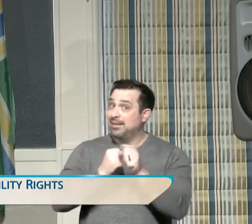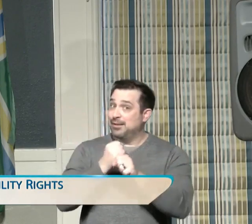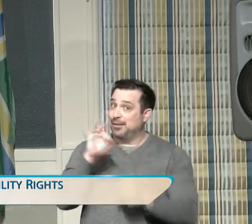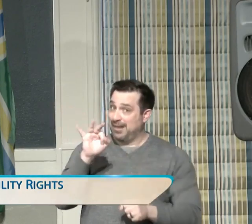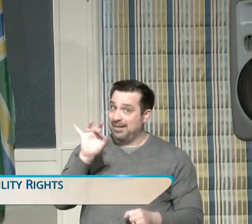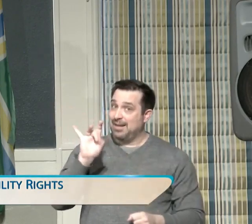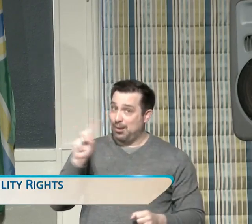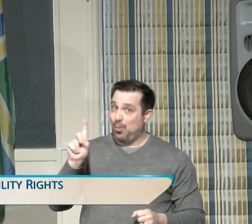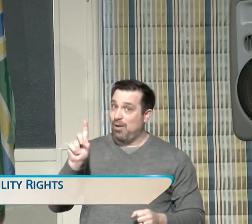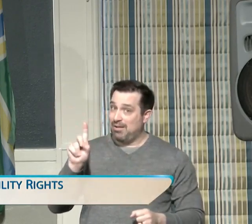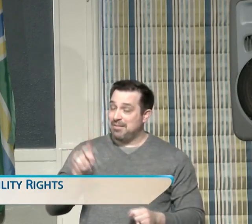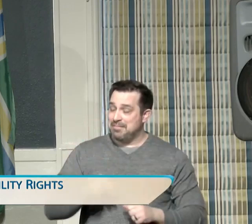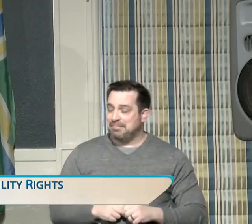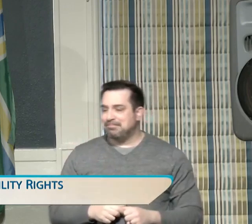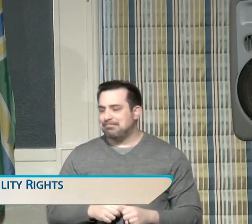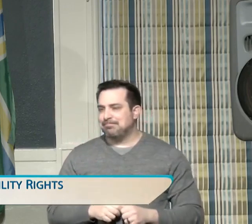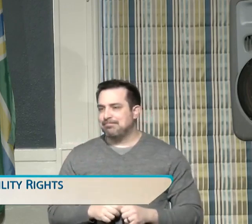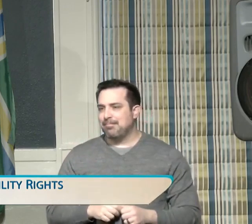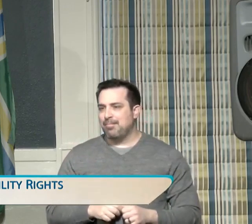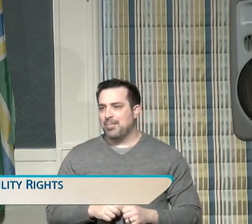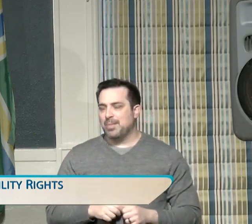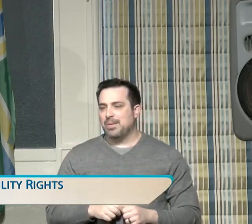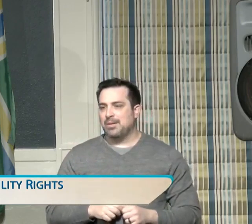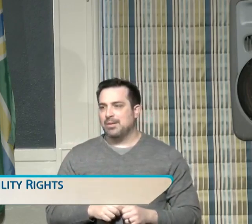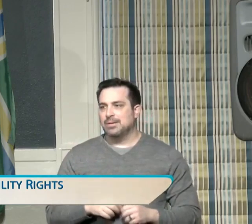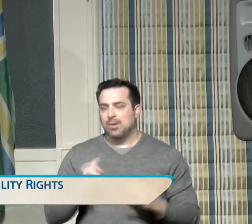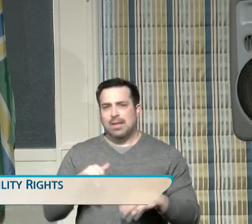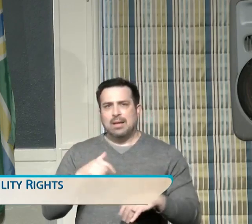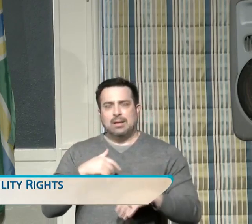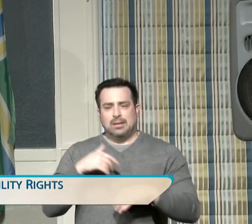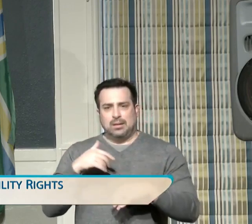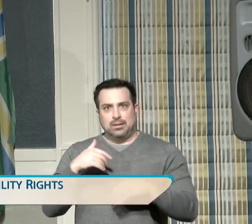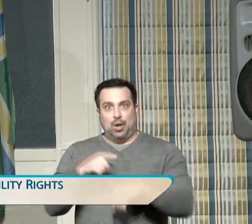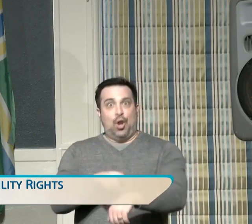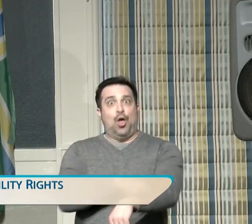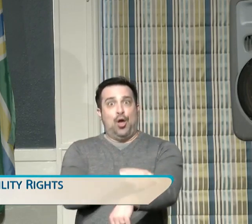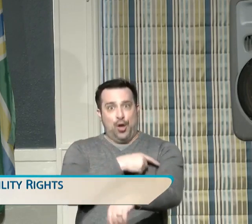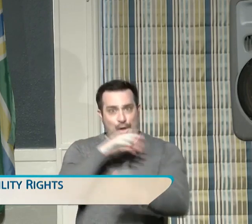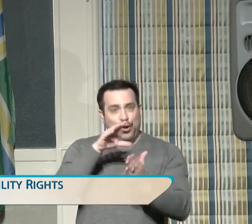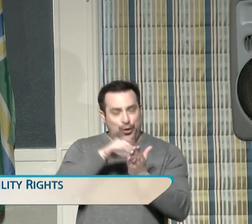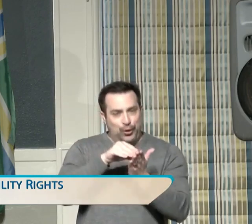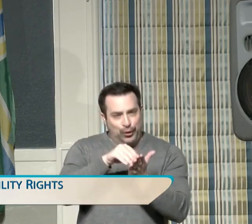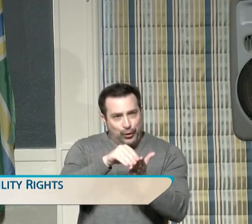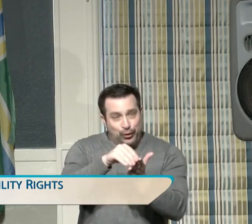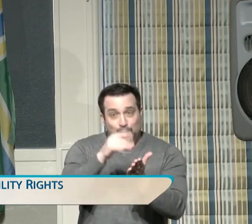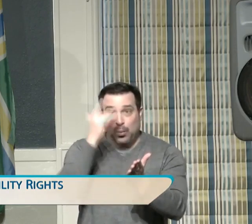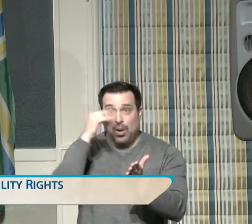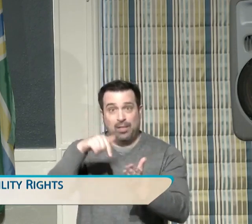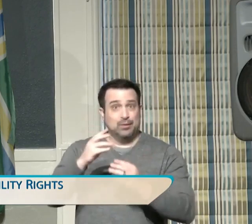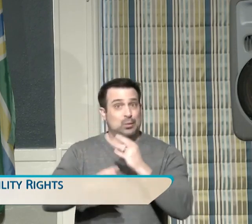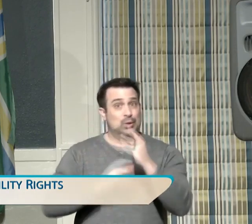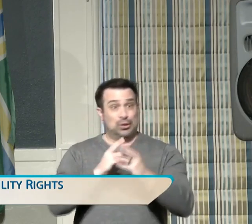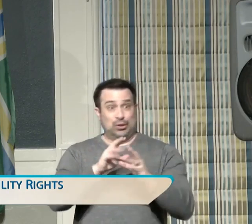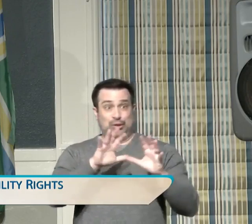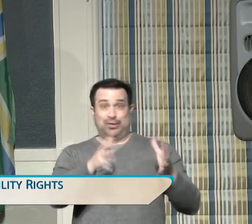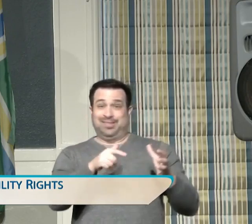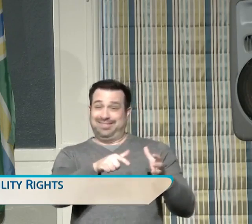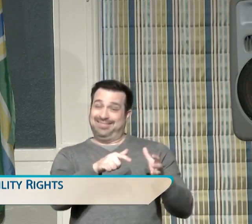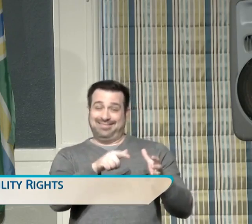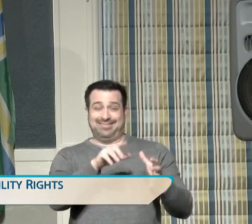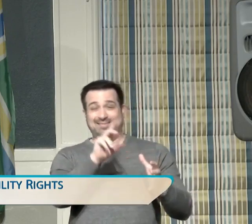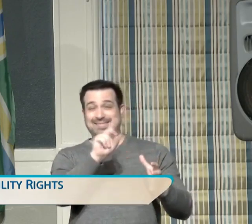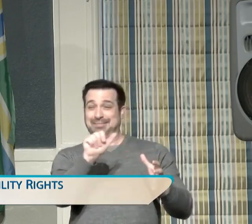1981. It was a long learning curve because this world is pretty complicated, is what I found